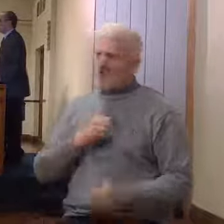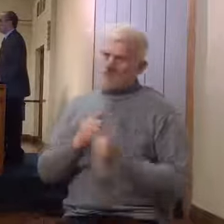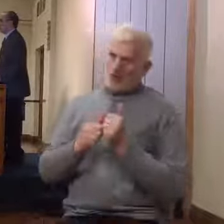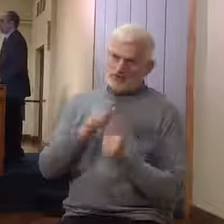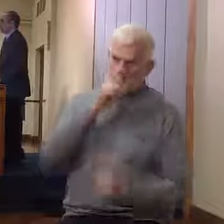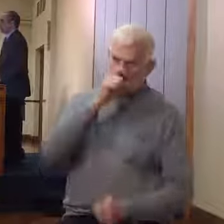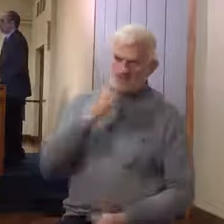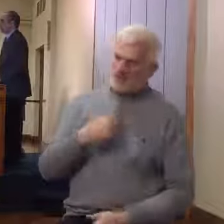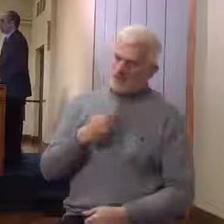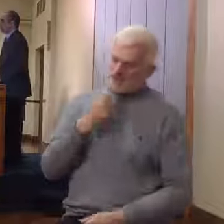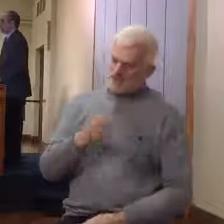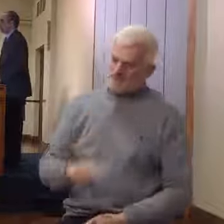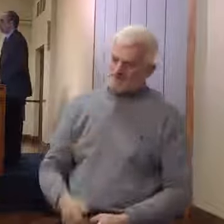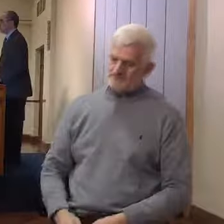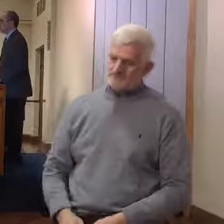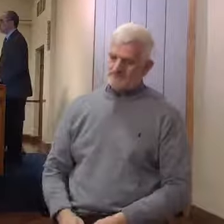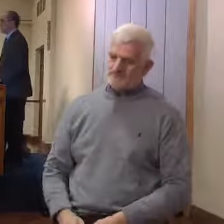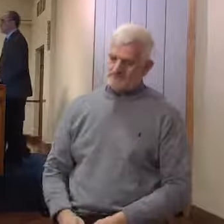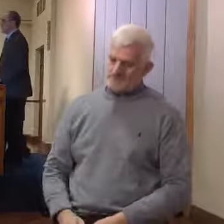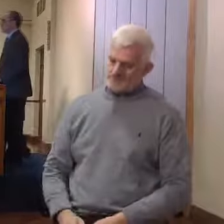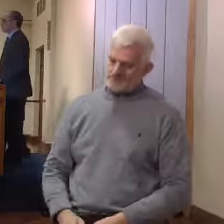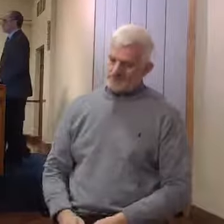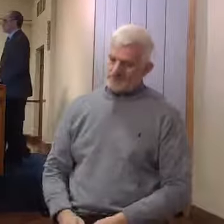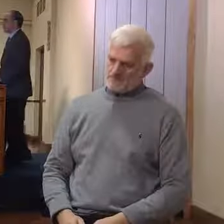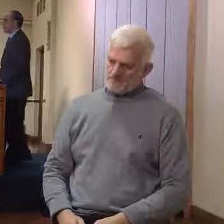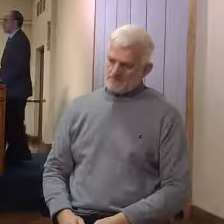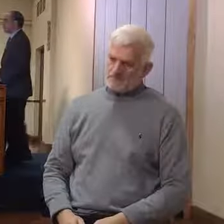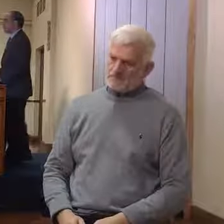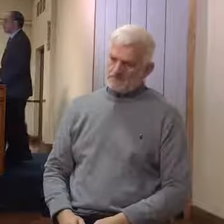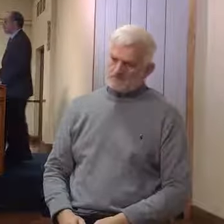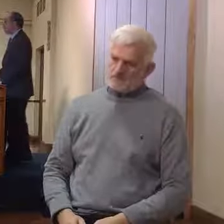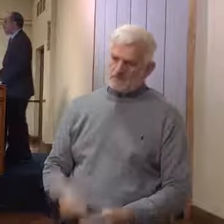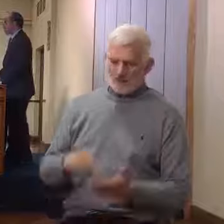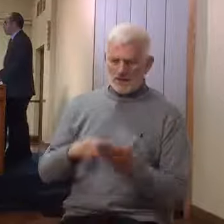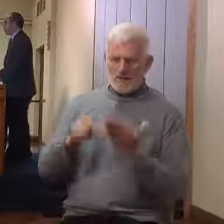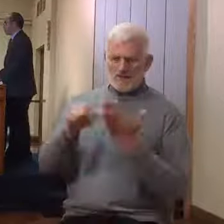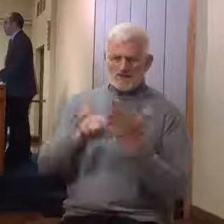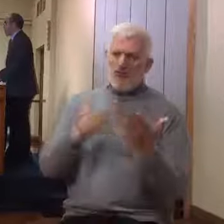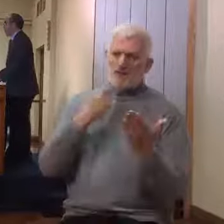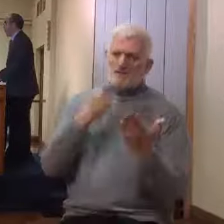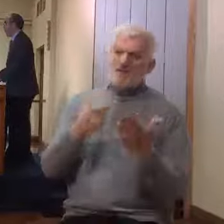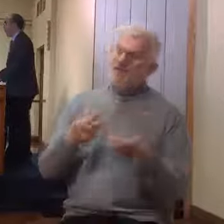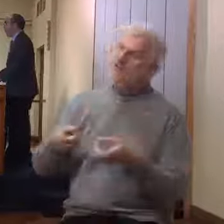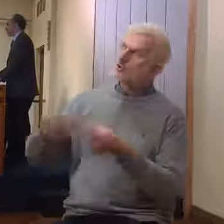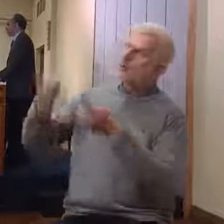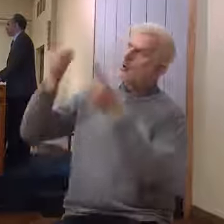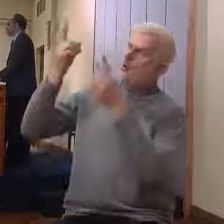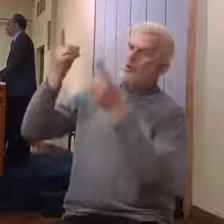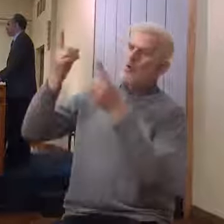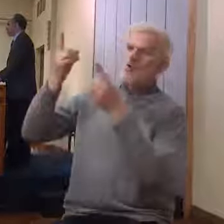God, according to the Bible, is a God of order and peace.